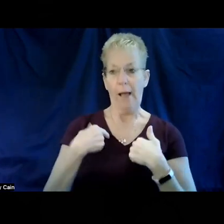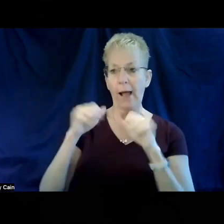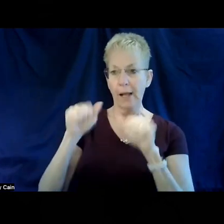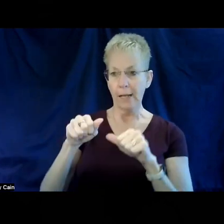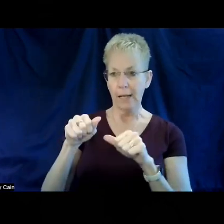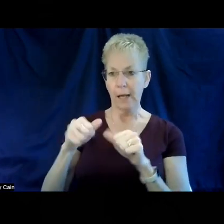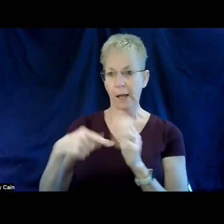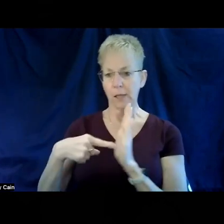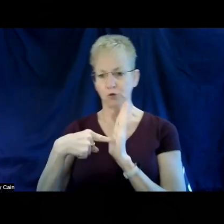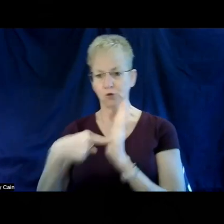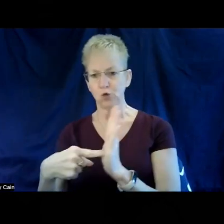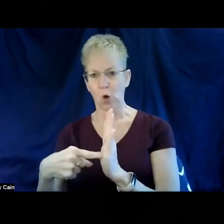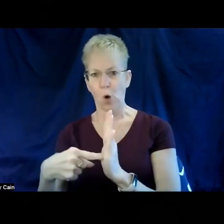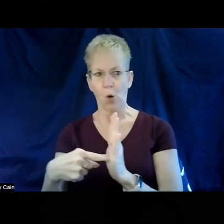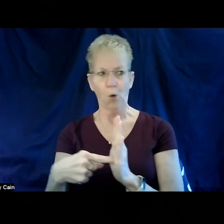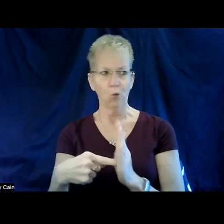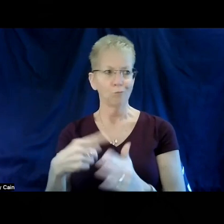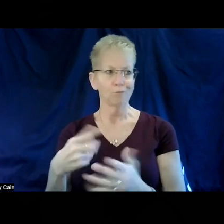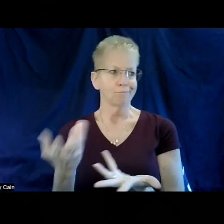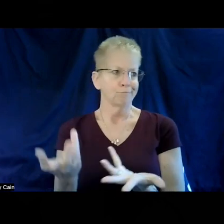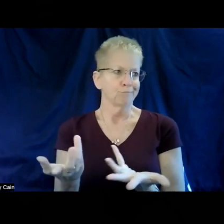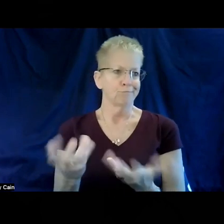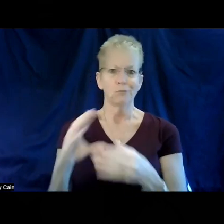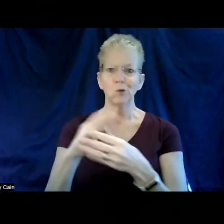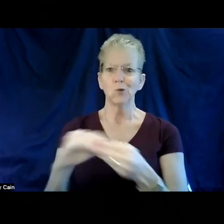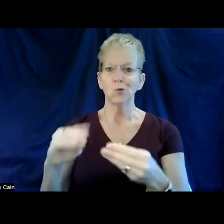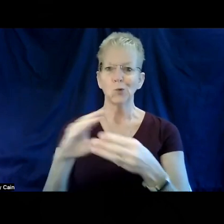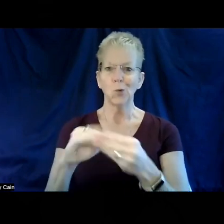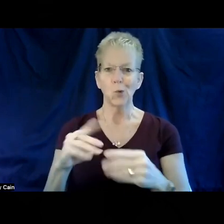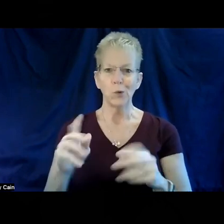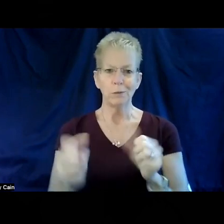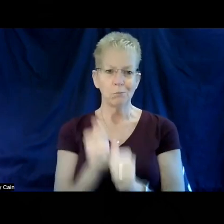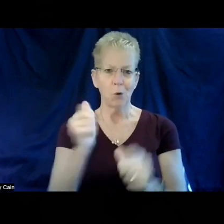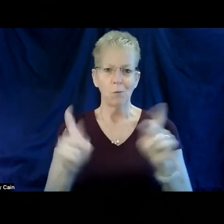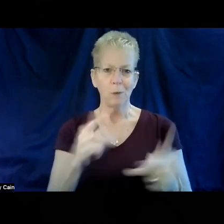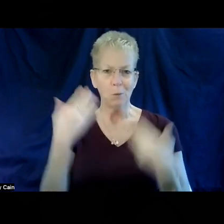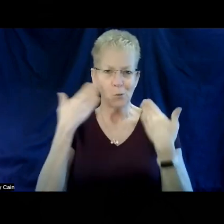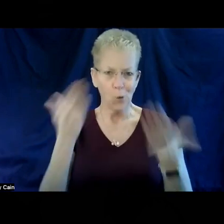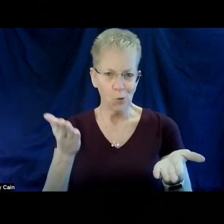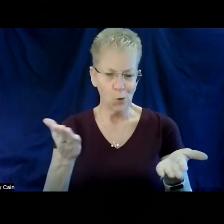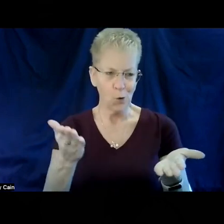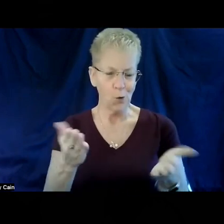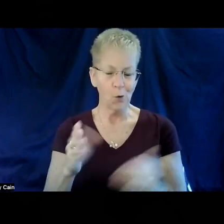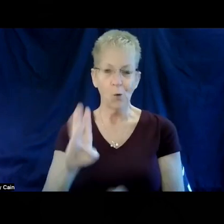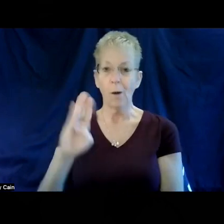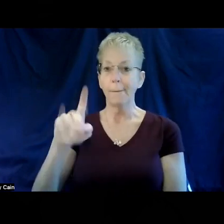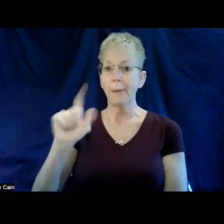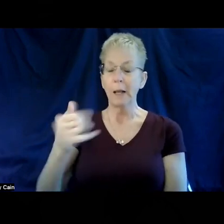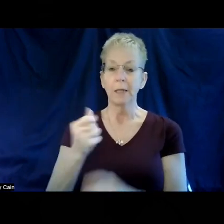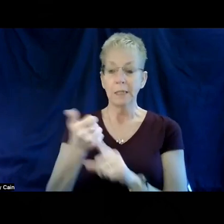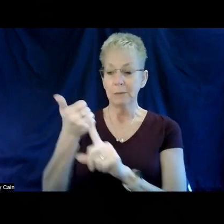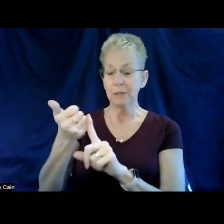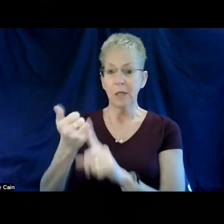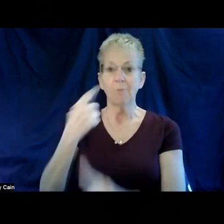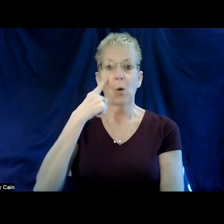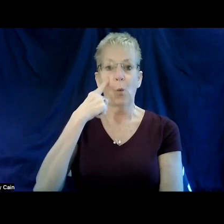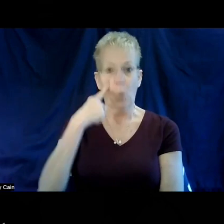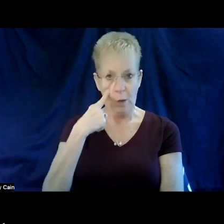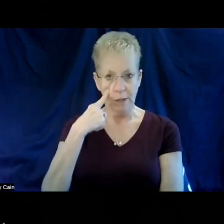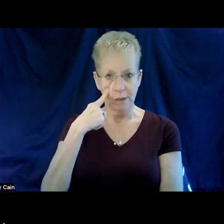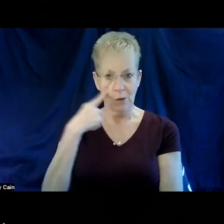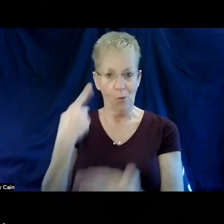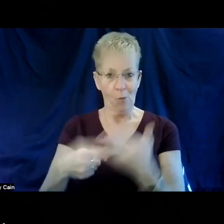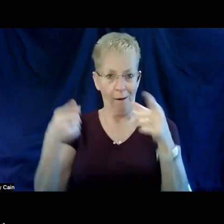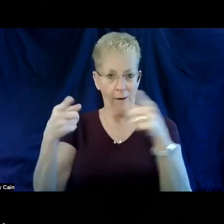little known stories of the war, and Billy is witness for the reader. Um,